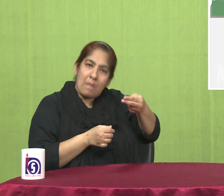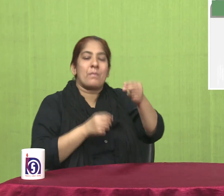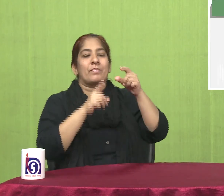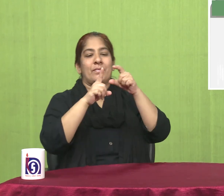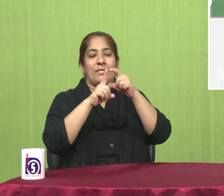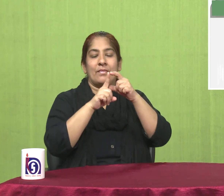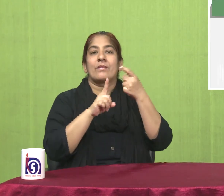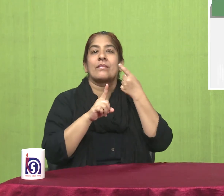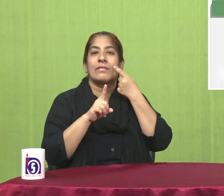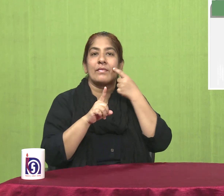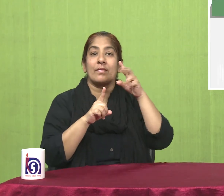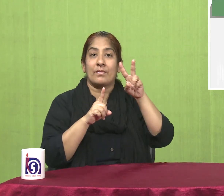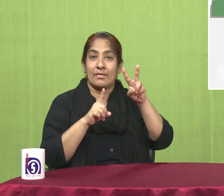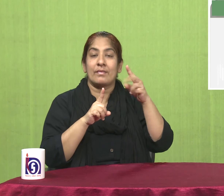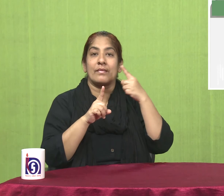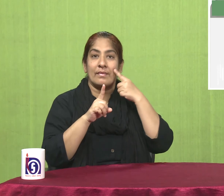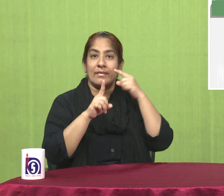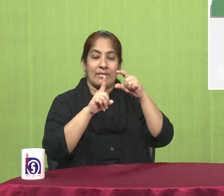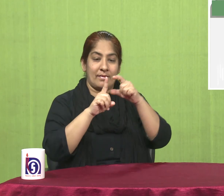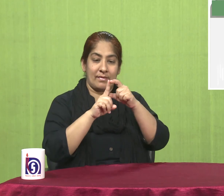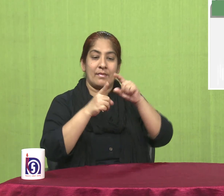its all shareholders